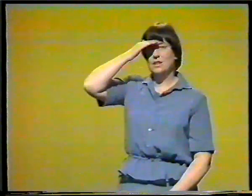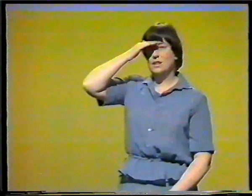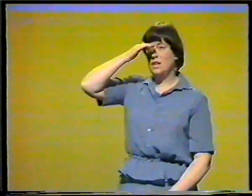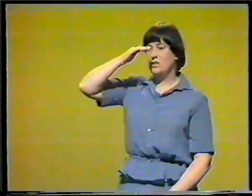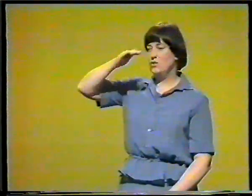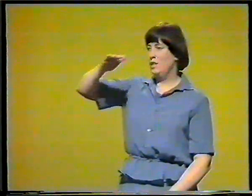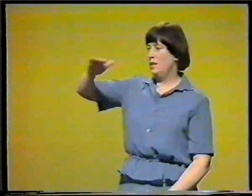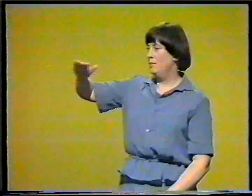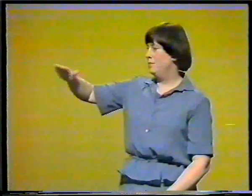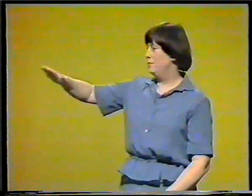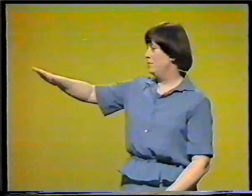Country.